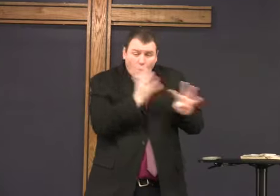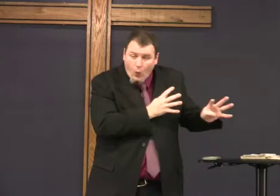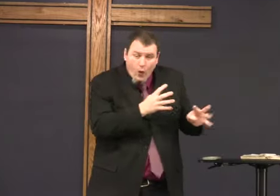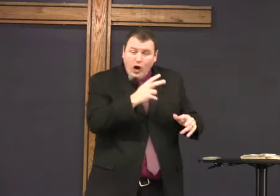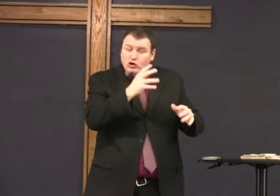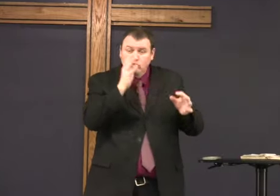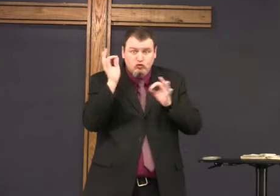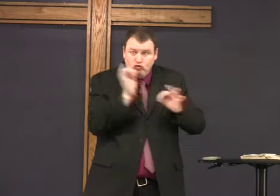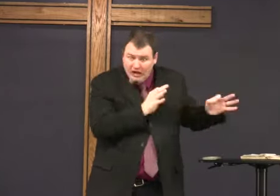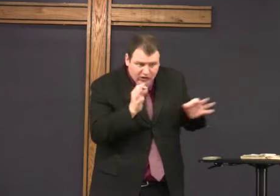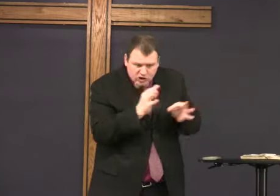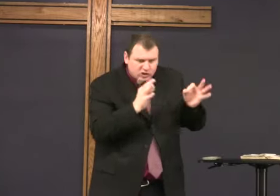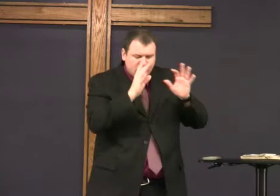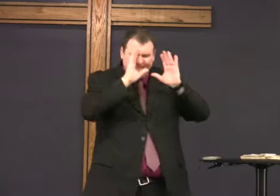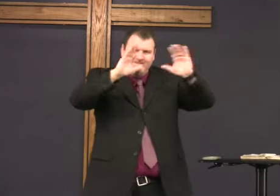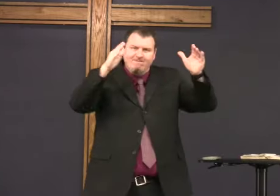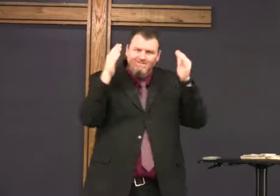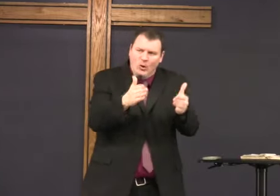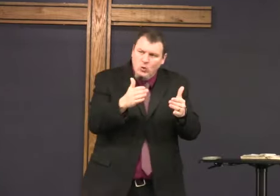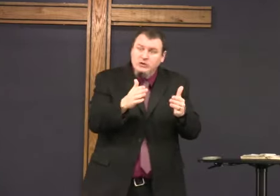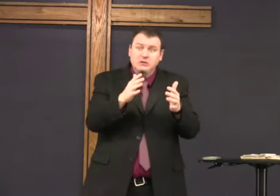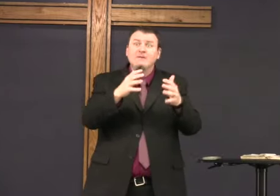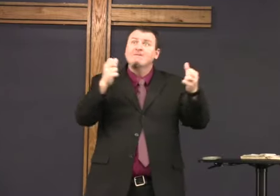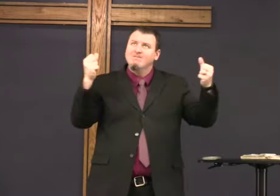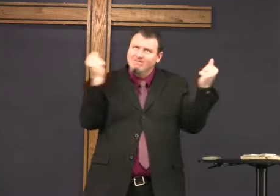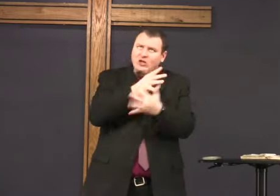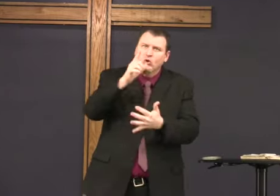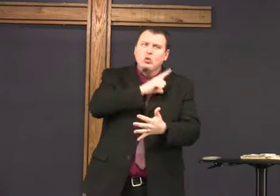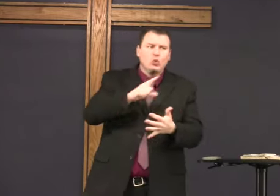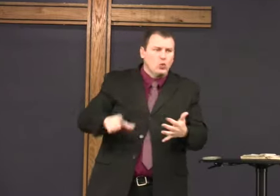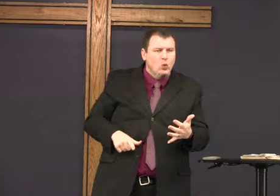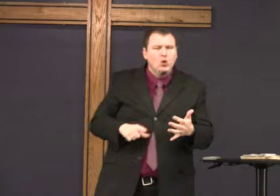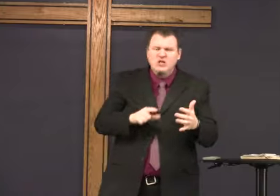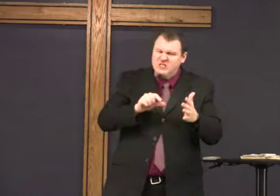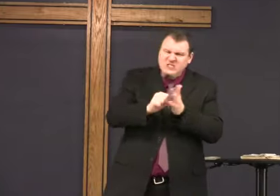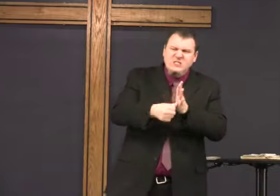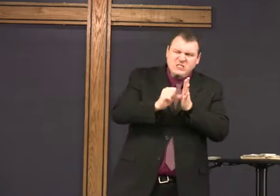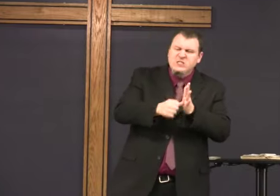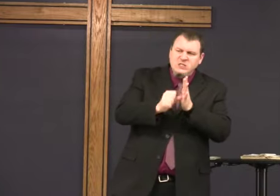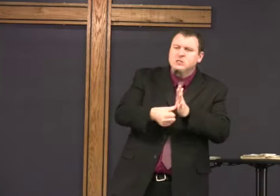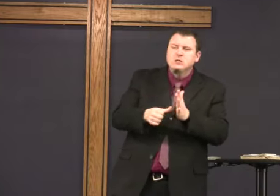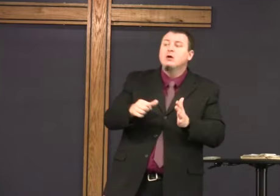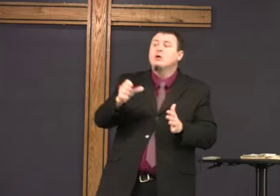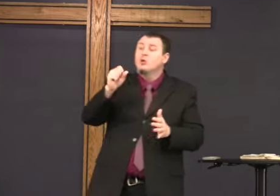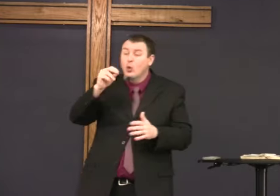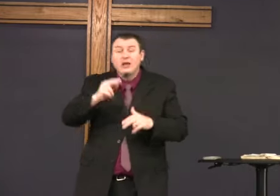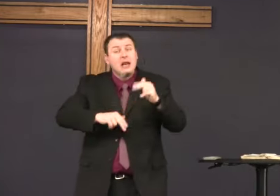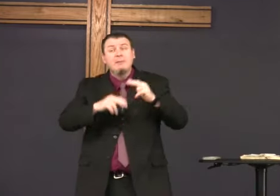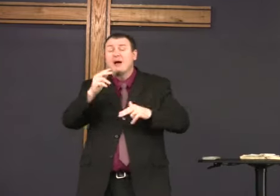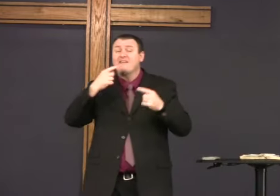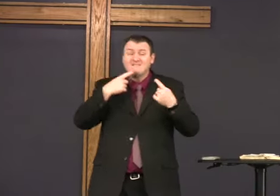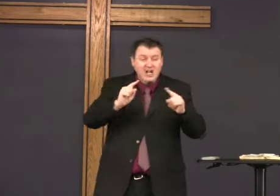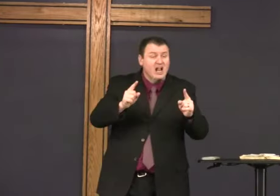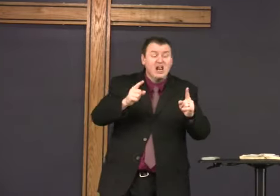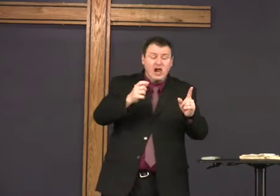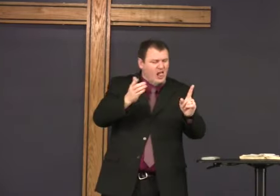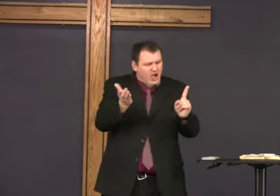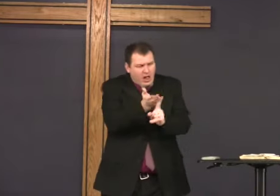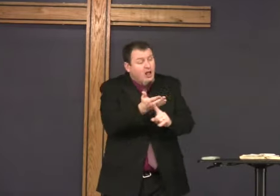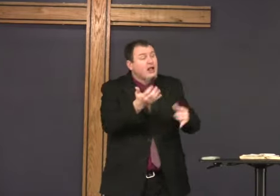of money and being so focused on finances, but to focus on the Lord